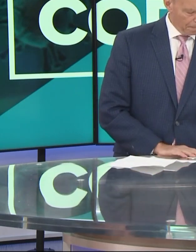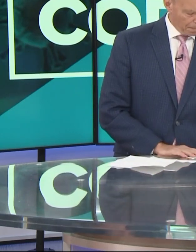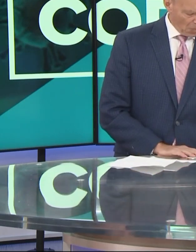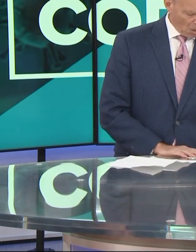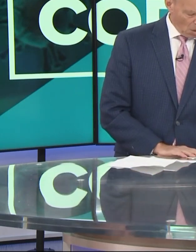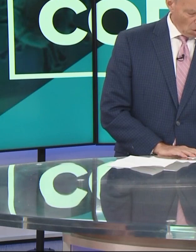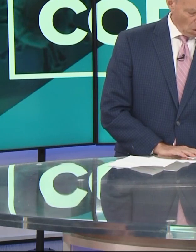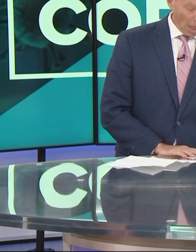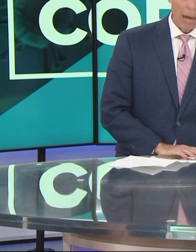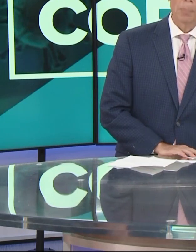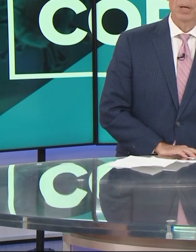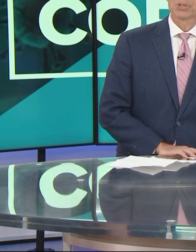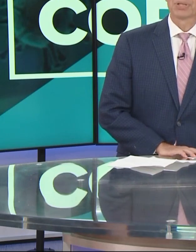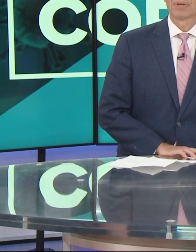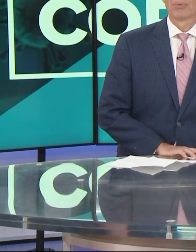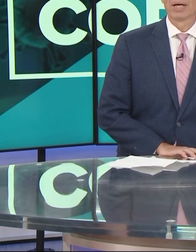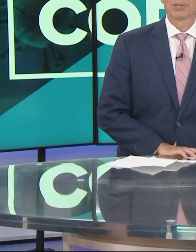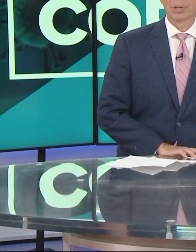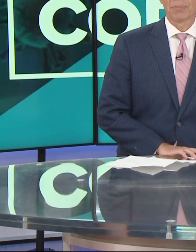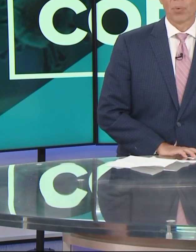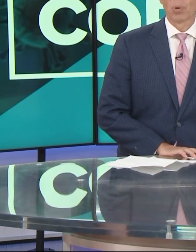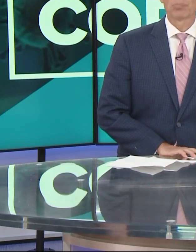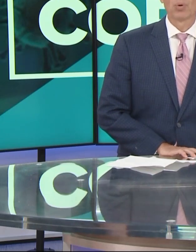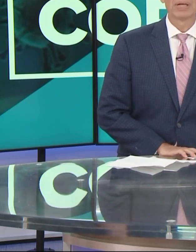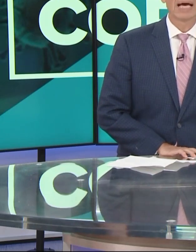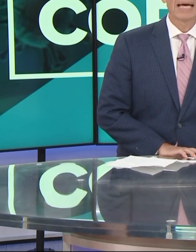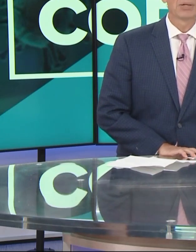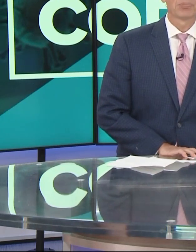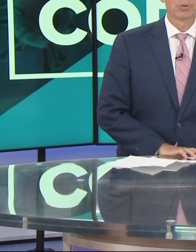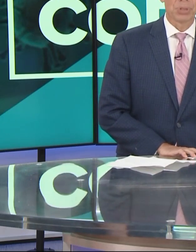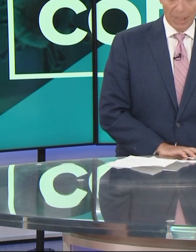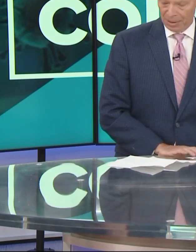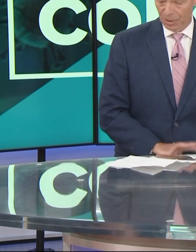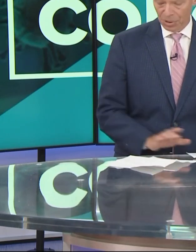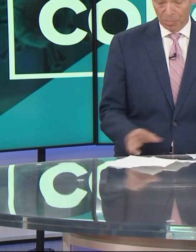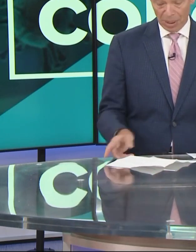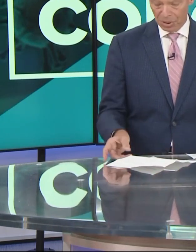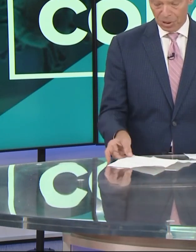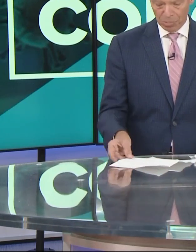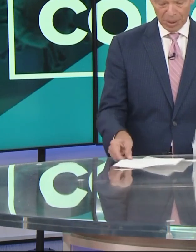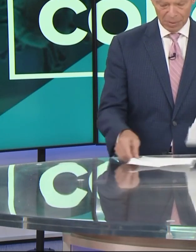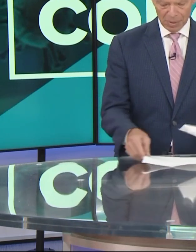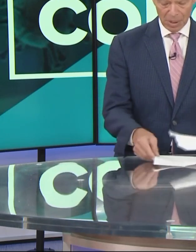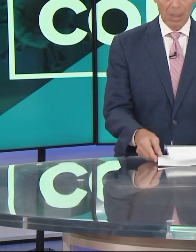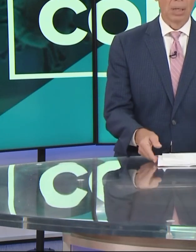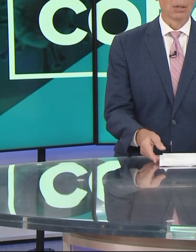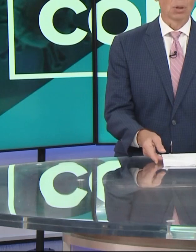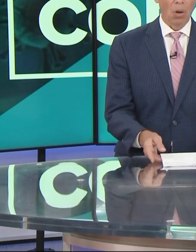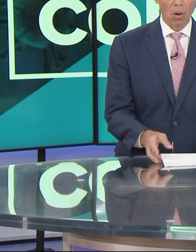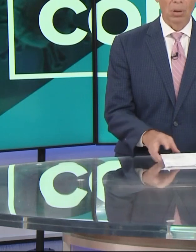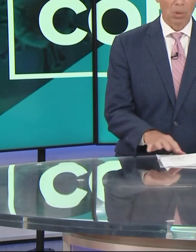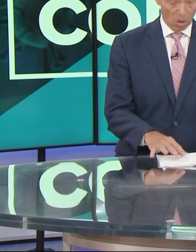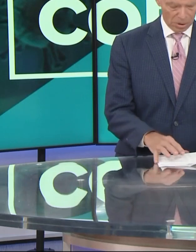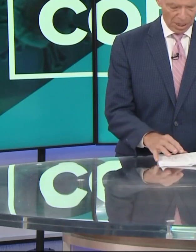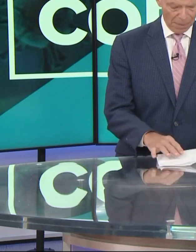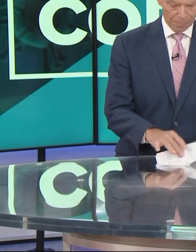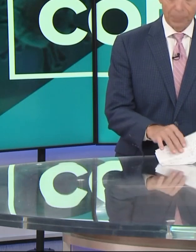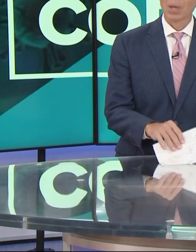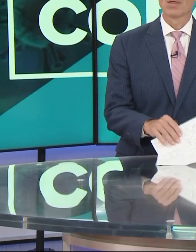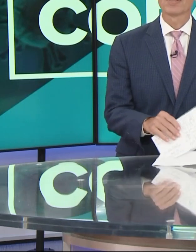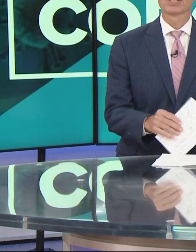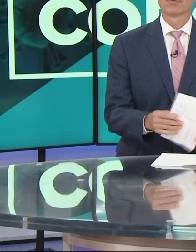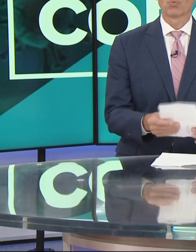County. Our positivity rate is at 4.8%. It's the best it's been in a long, long